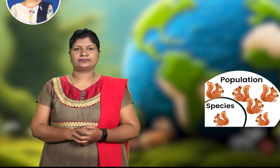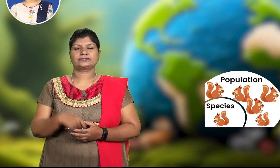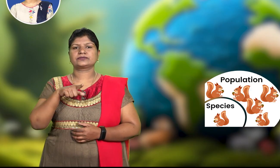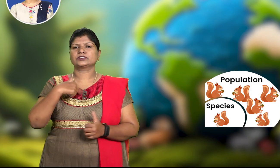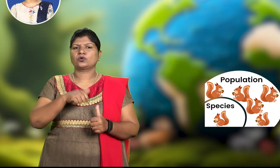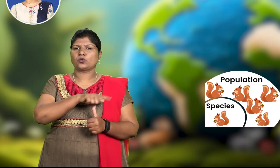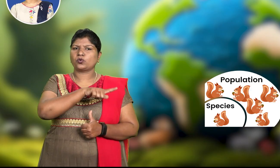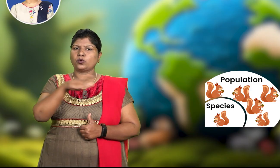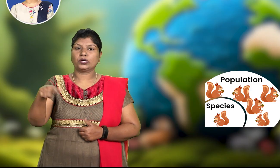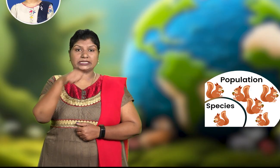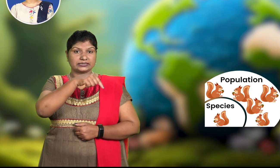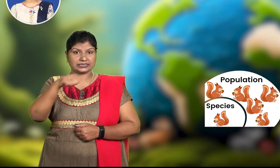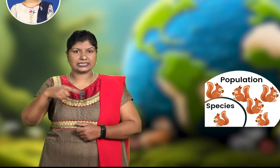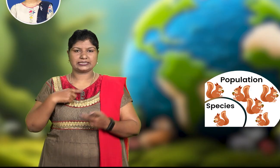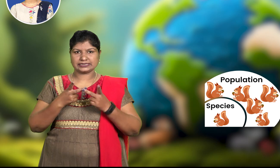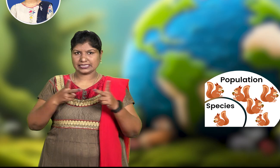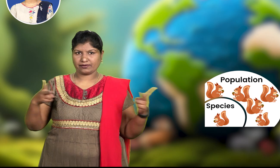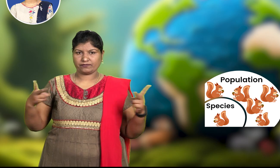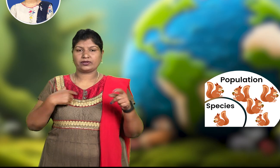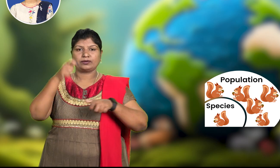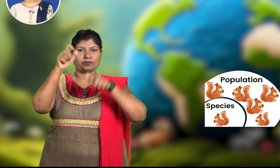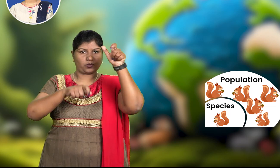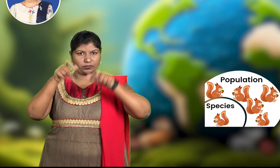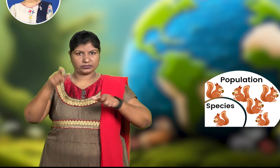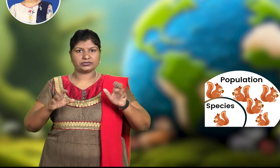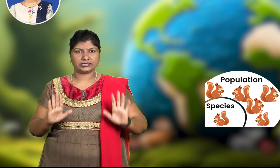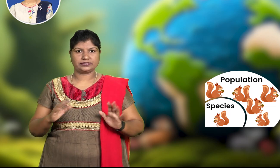All these different populations